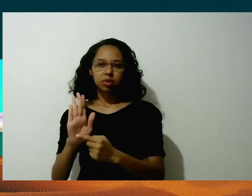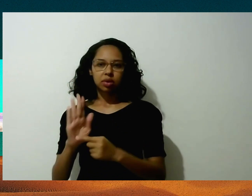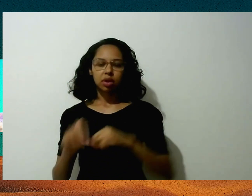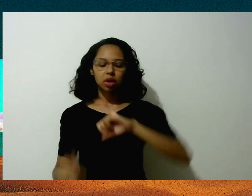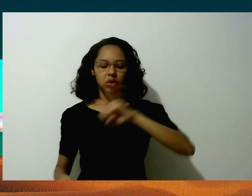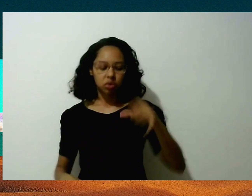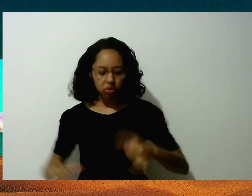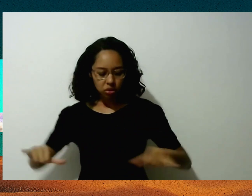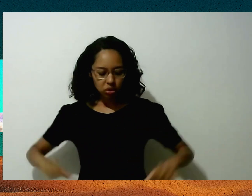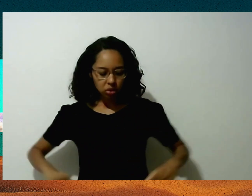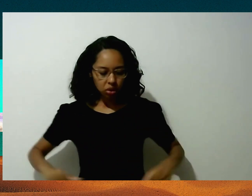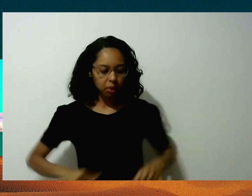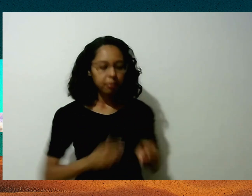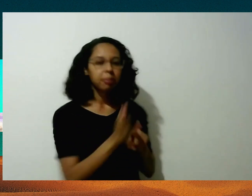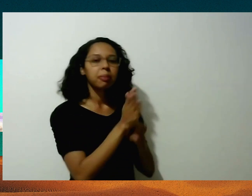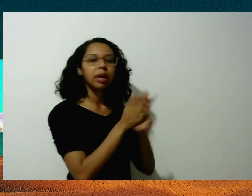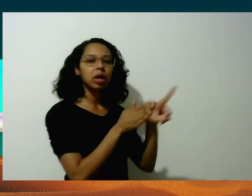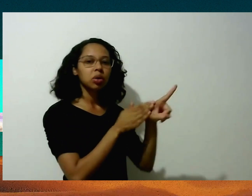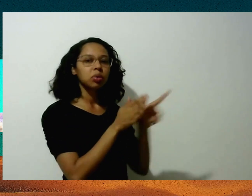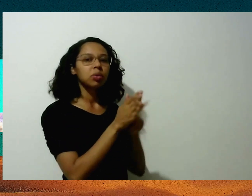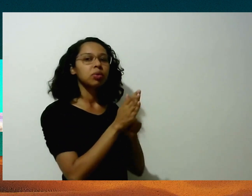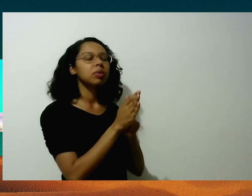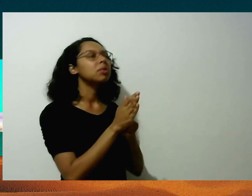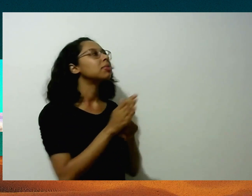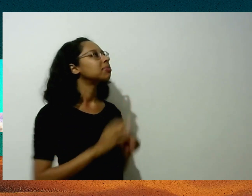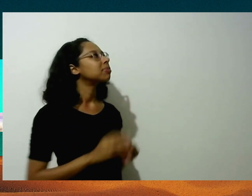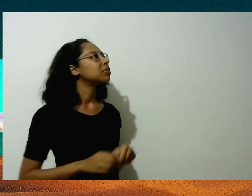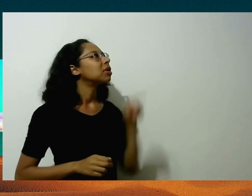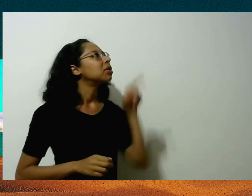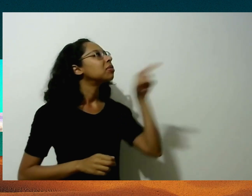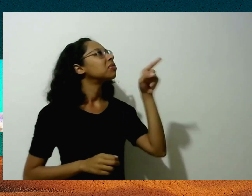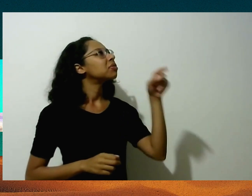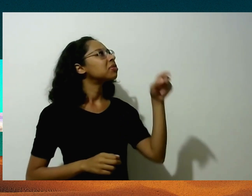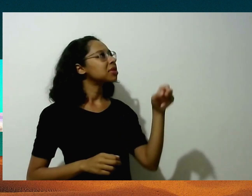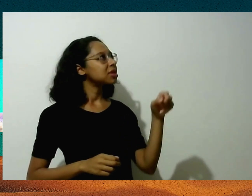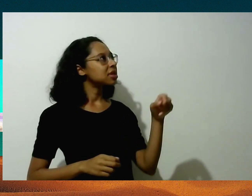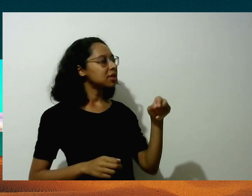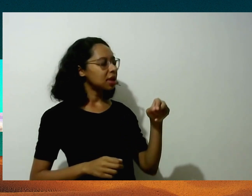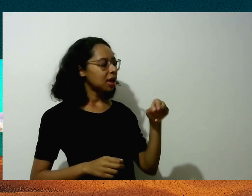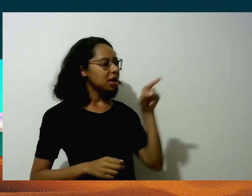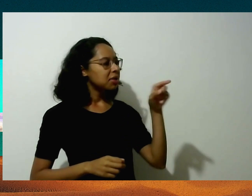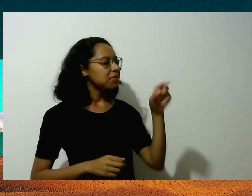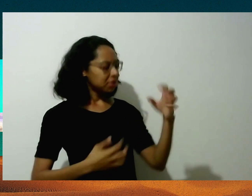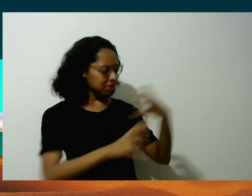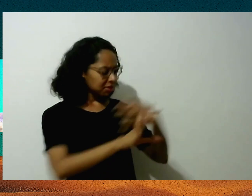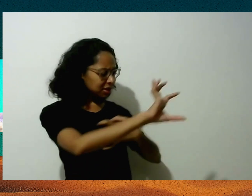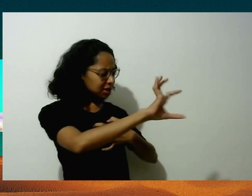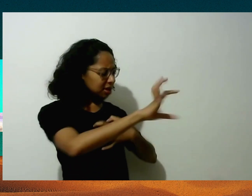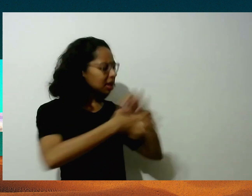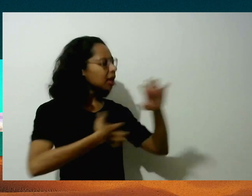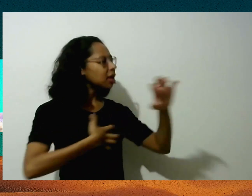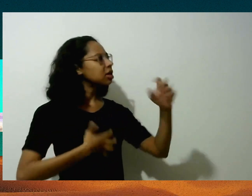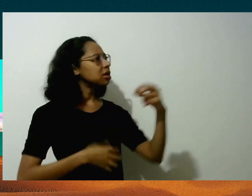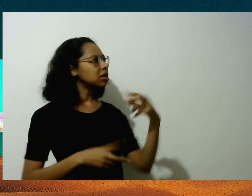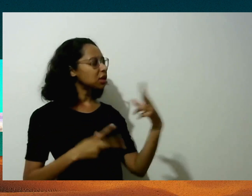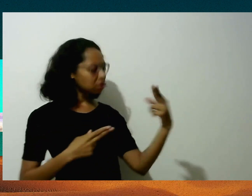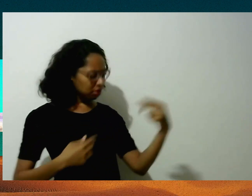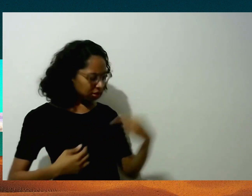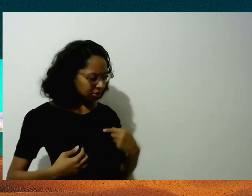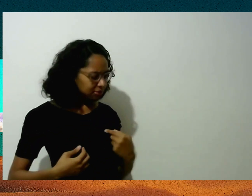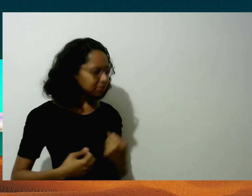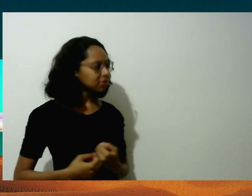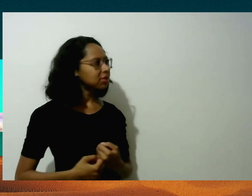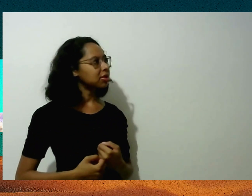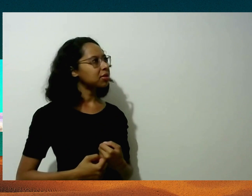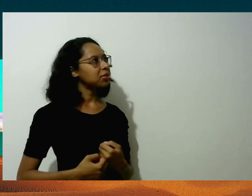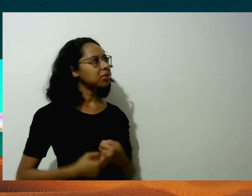para Deus: tens tu olhos de carne? Then Job asks God, do you have eyes of flesh?